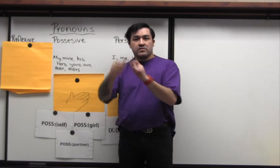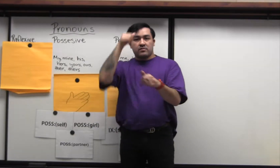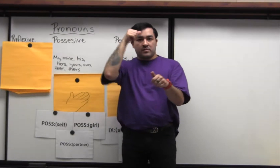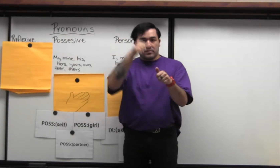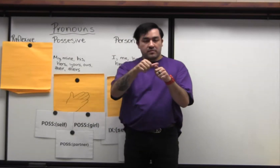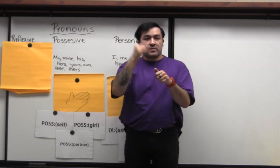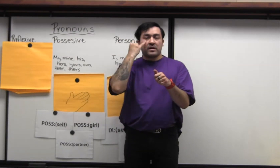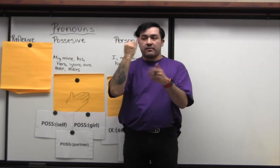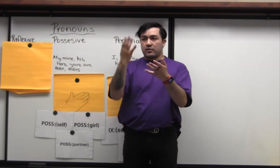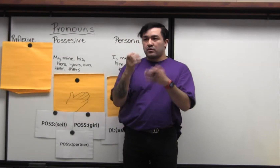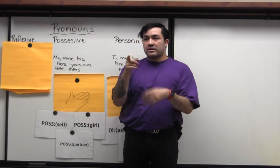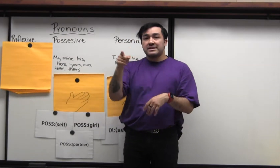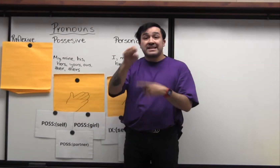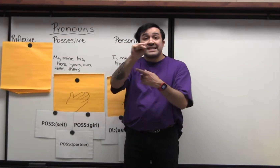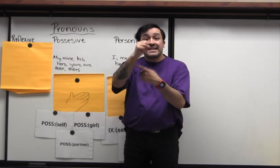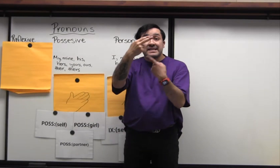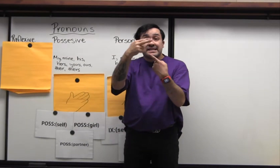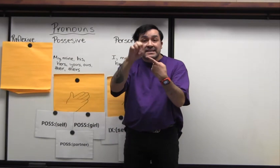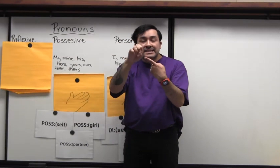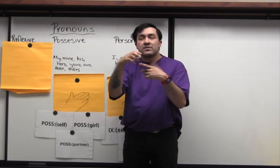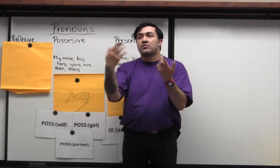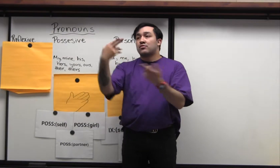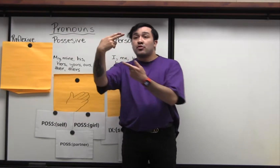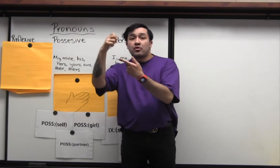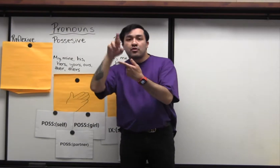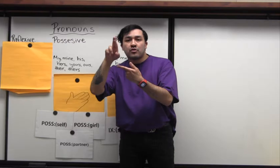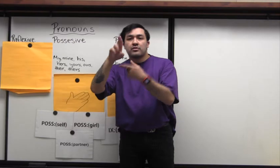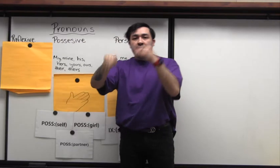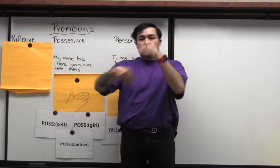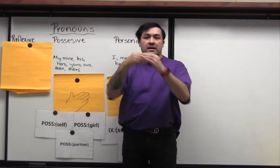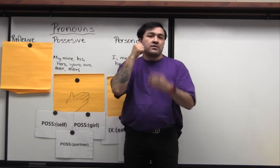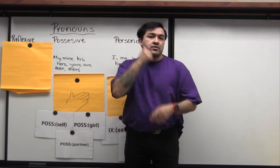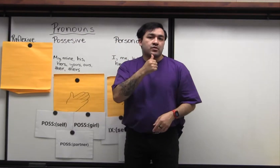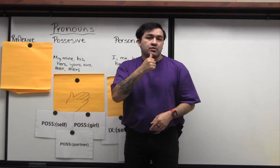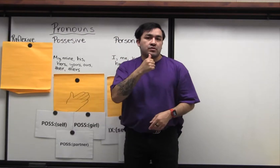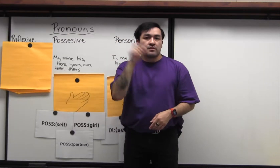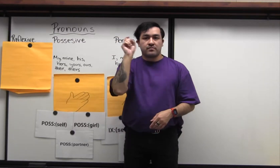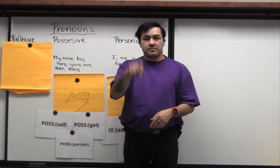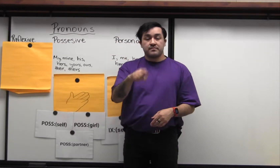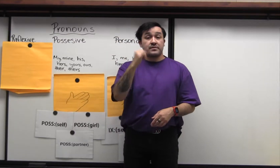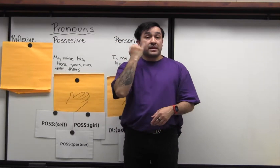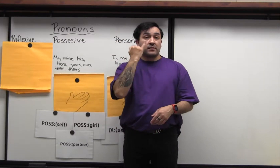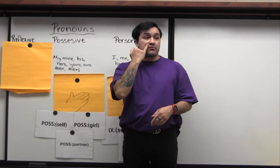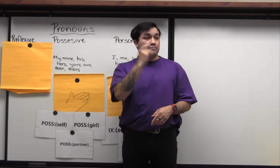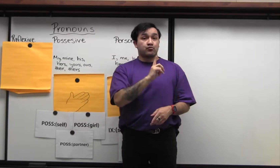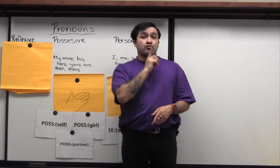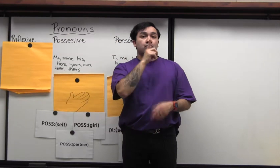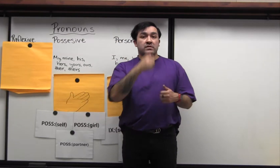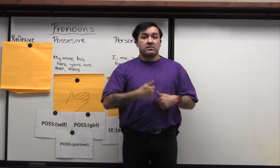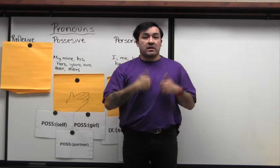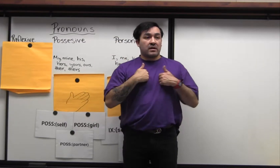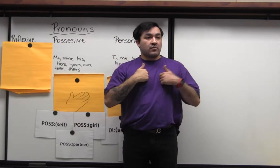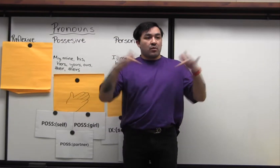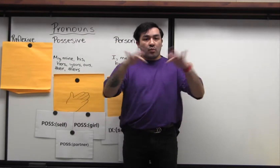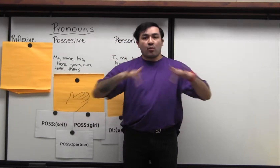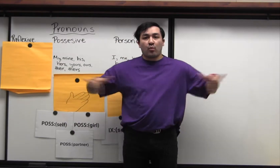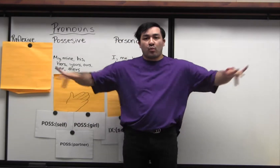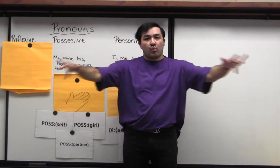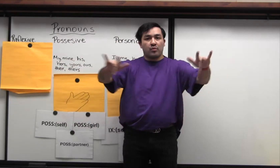There's nothing really to change. The only thing that we need to change is, really what the words are going to be. So remember, we do have